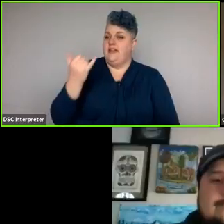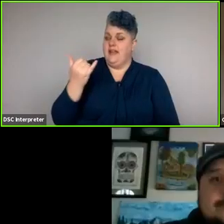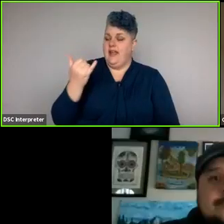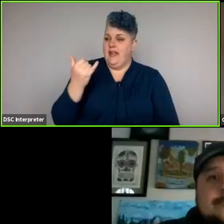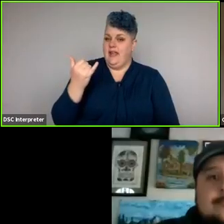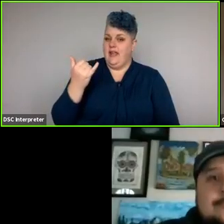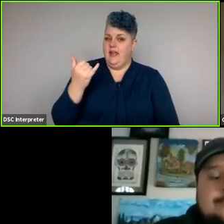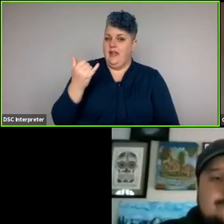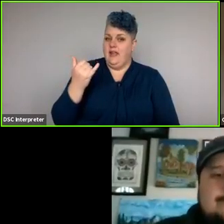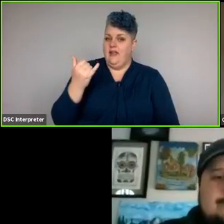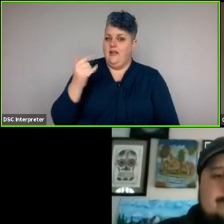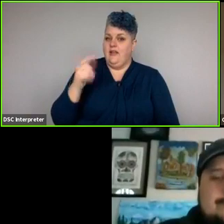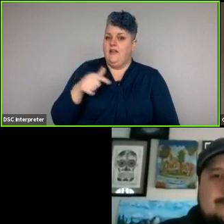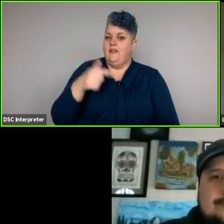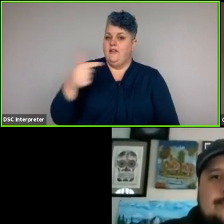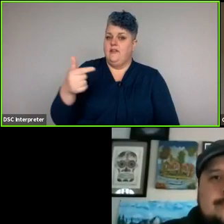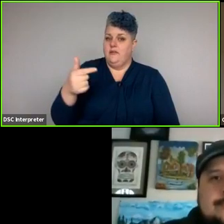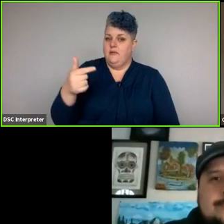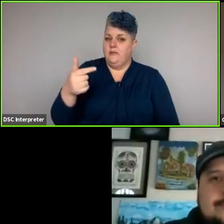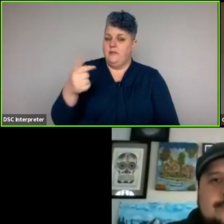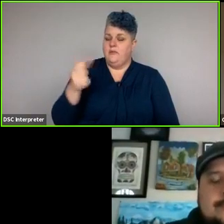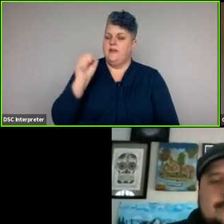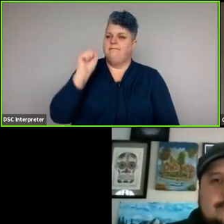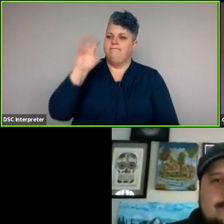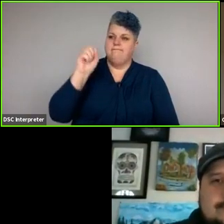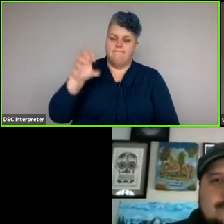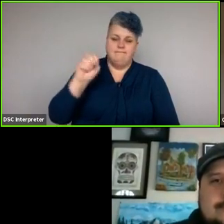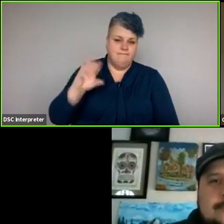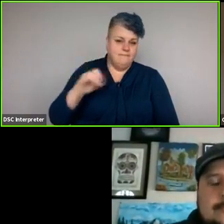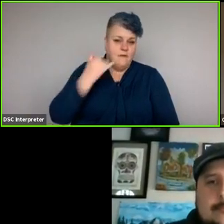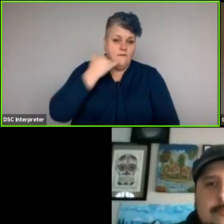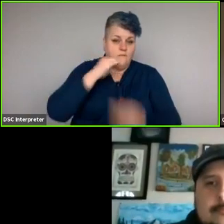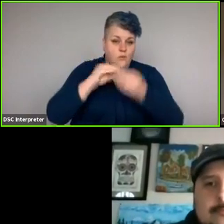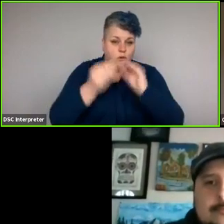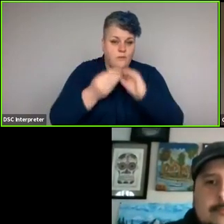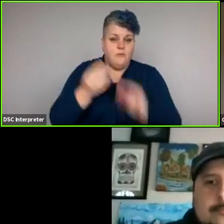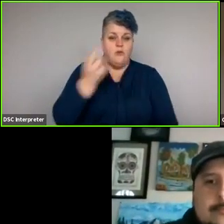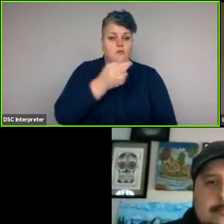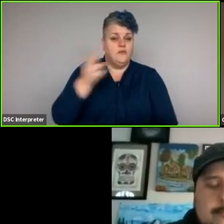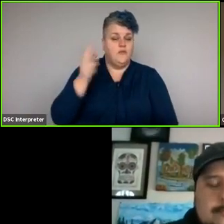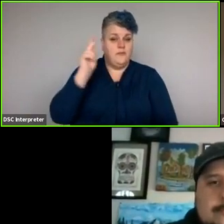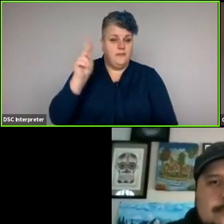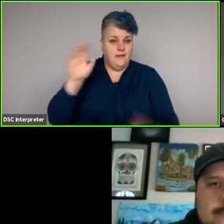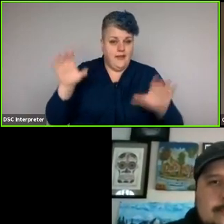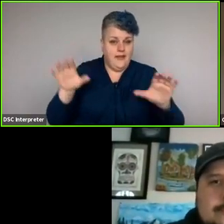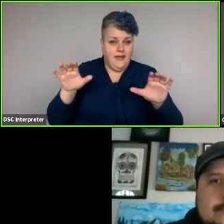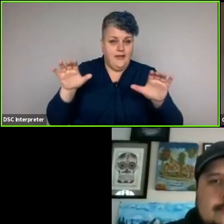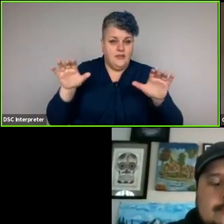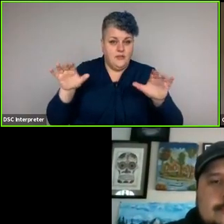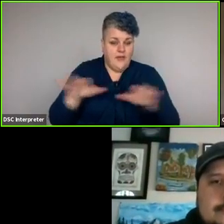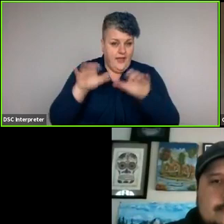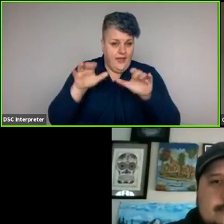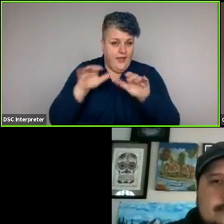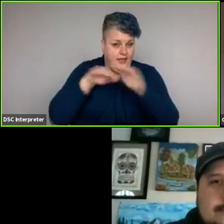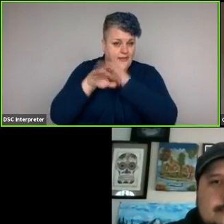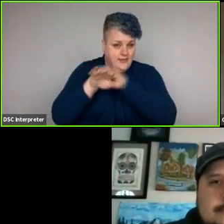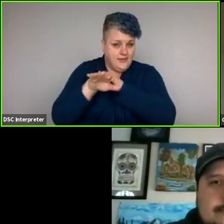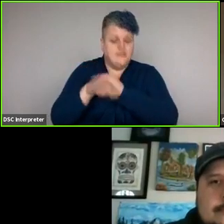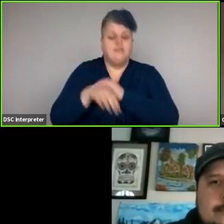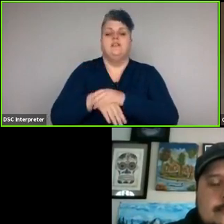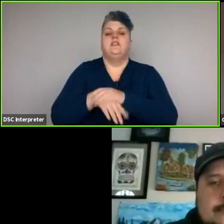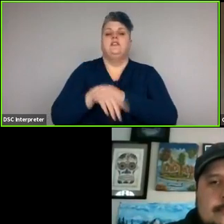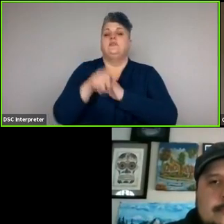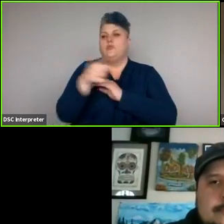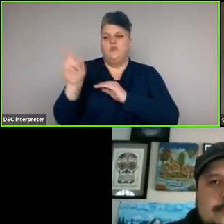are going to give several phone numbers and resources for folks to be able to access. You guys have really done an